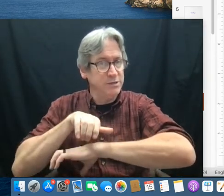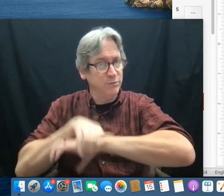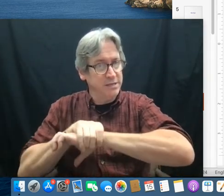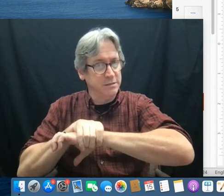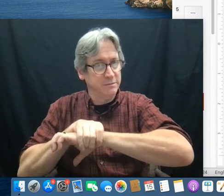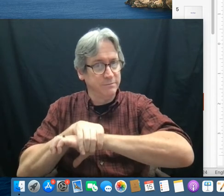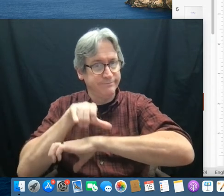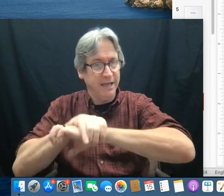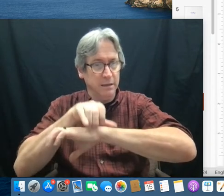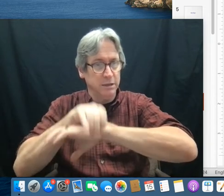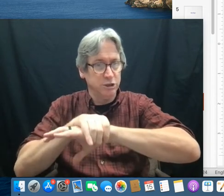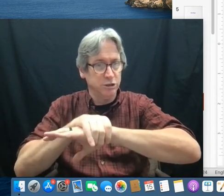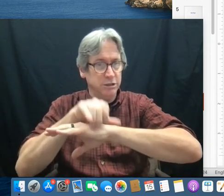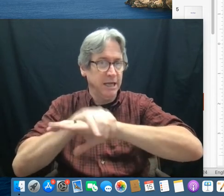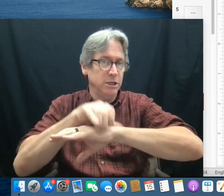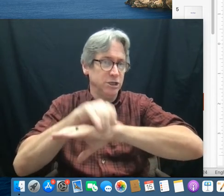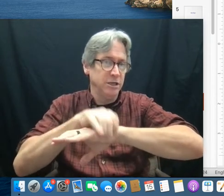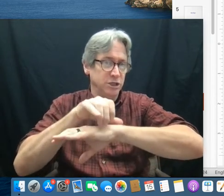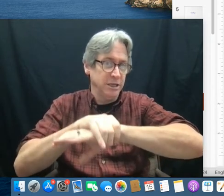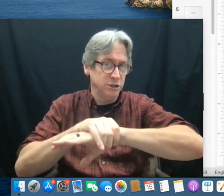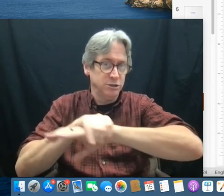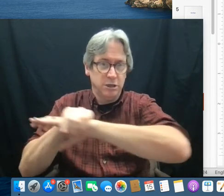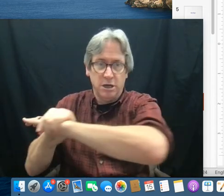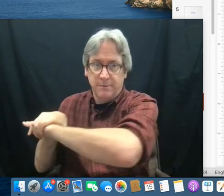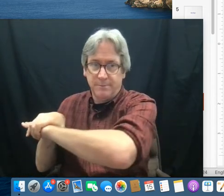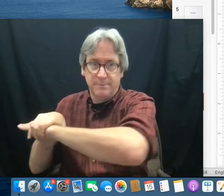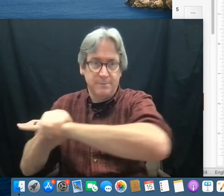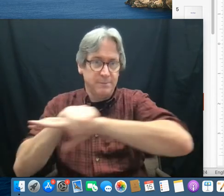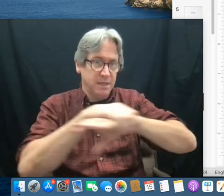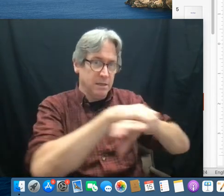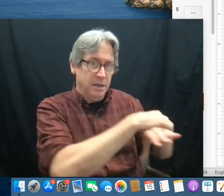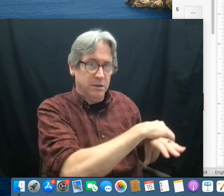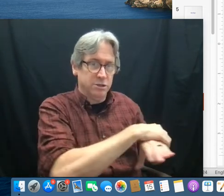And it's weird, and I don't know where it necessarily comes from.